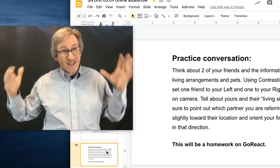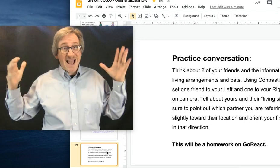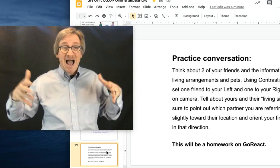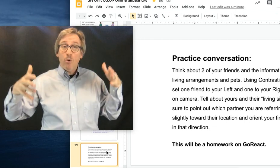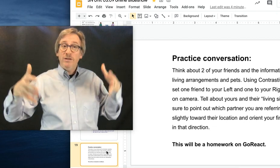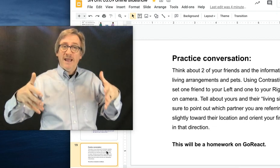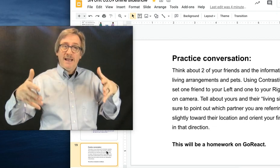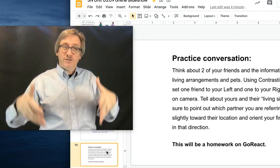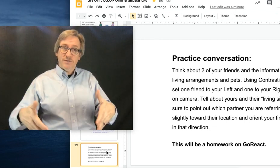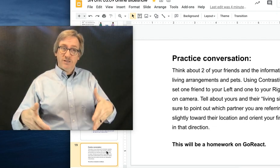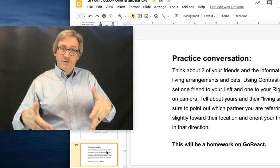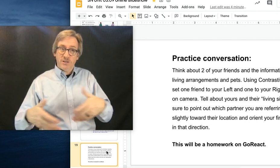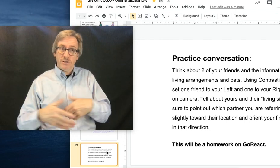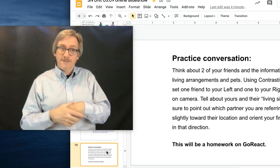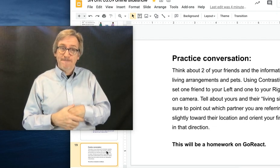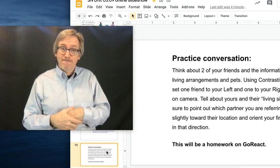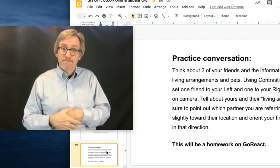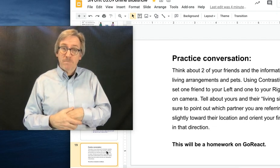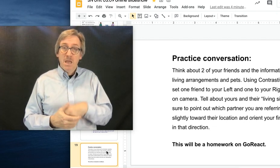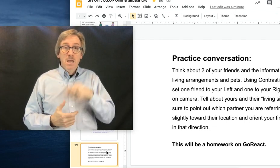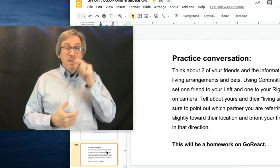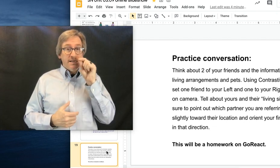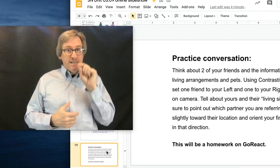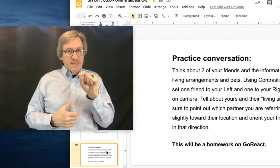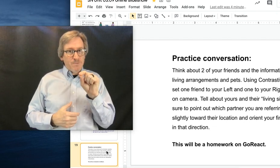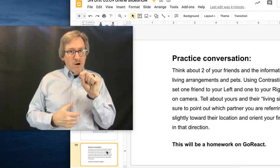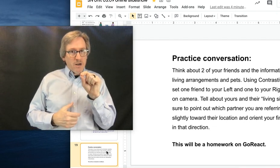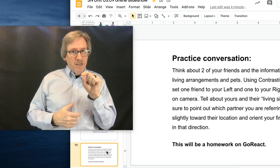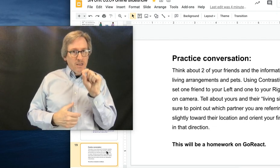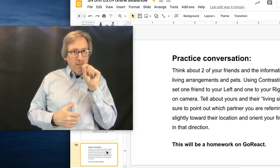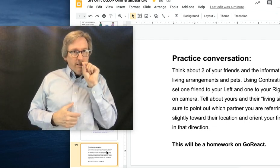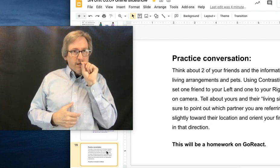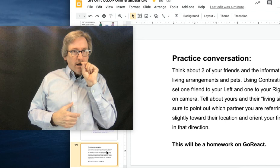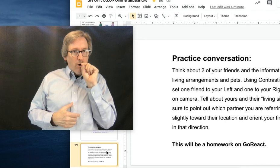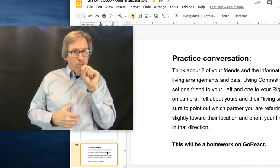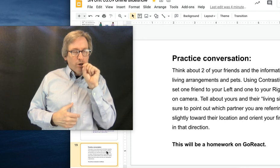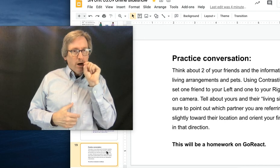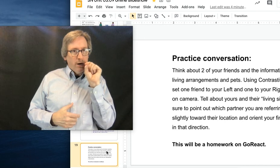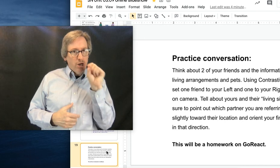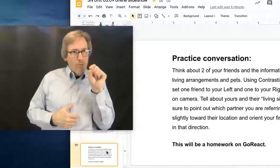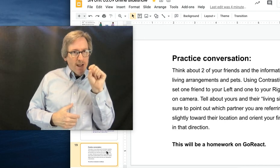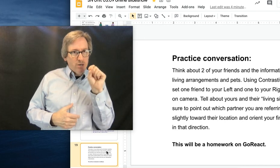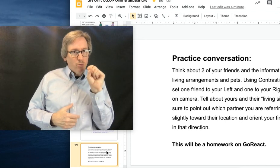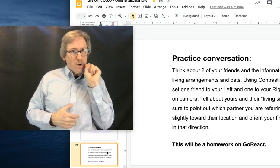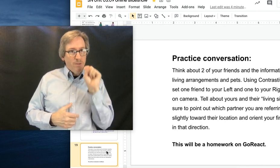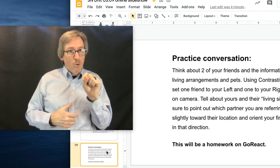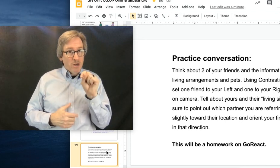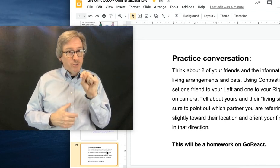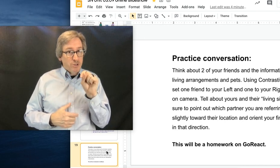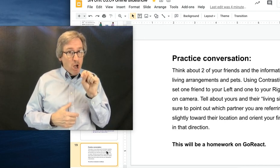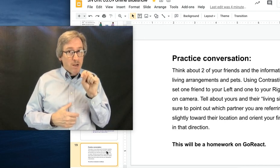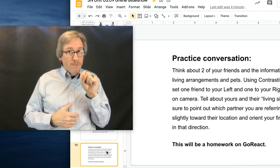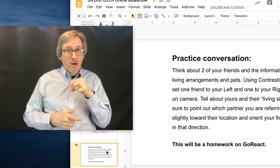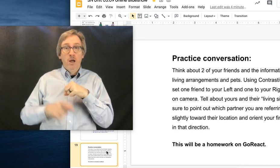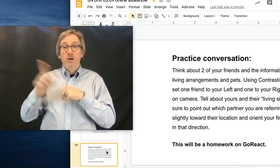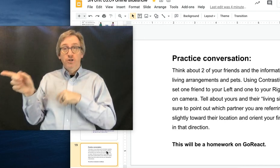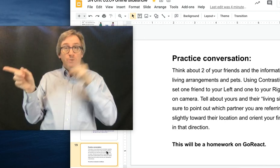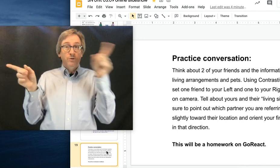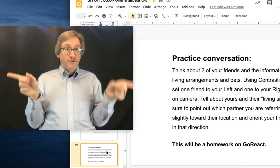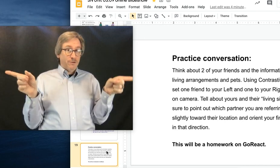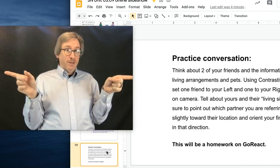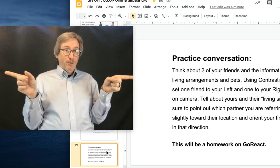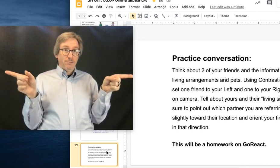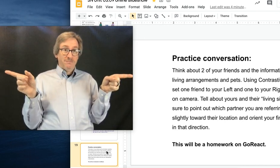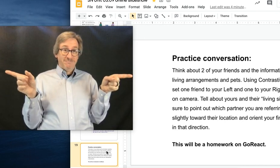school or something. How would they answer these questions? Because the next part is a homework on GoReact where I'm going to want you to talk about